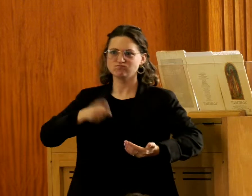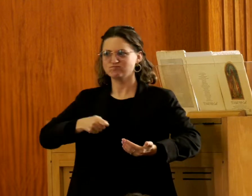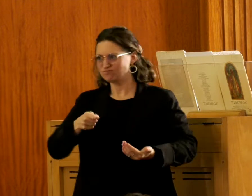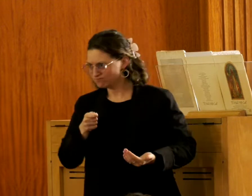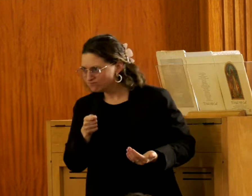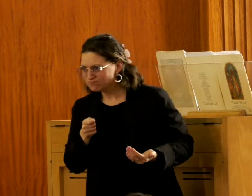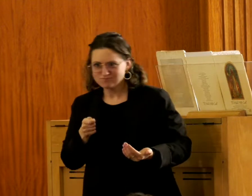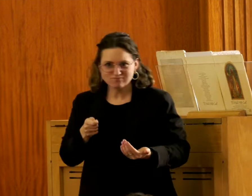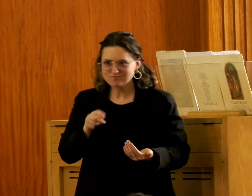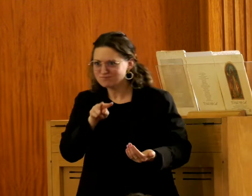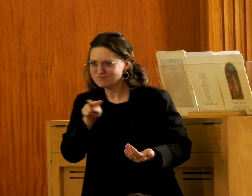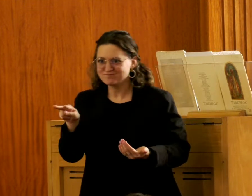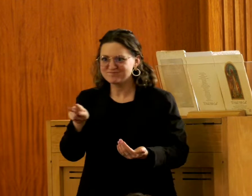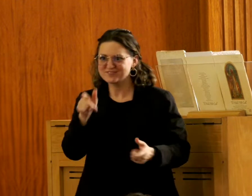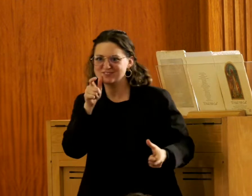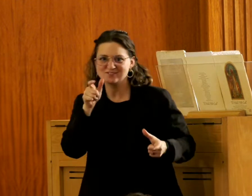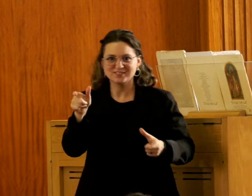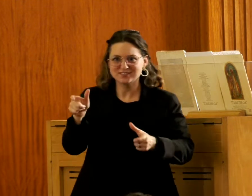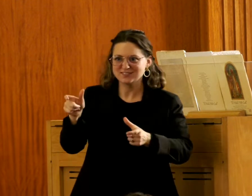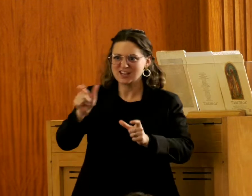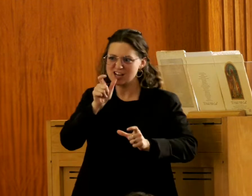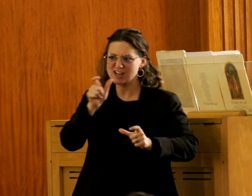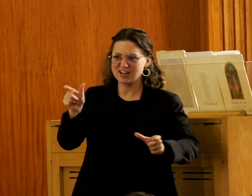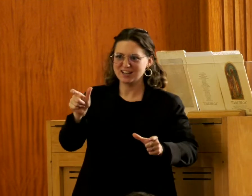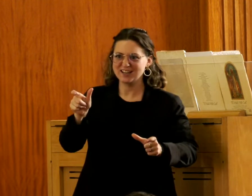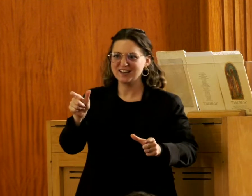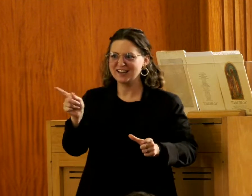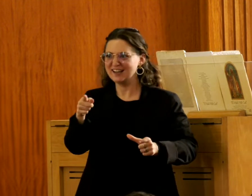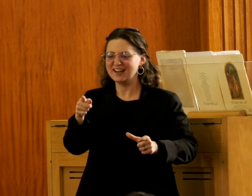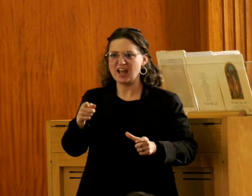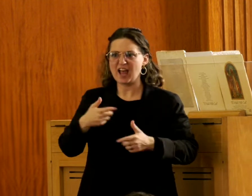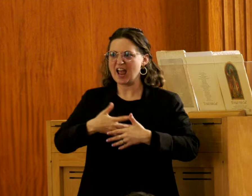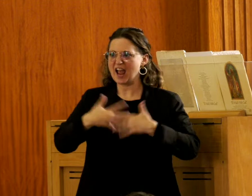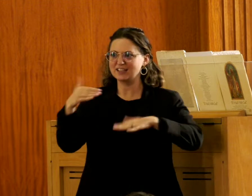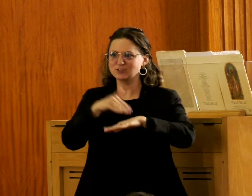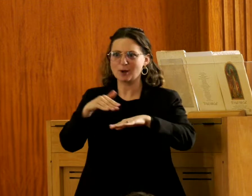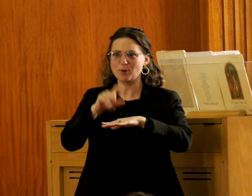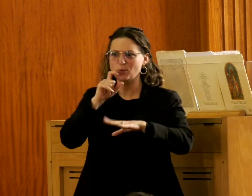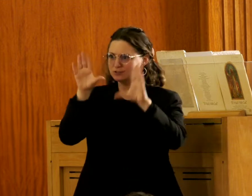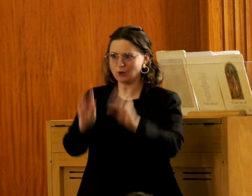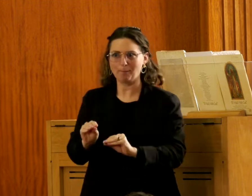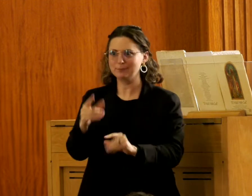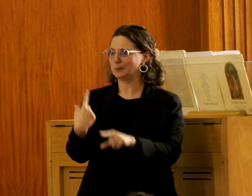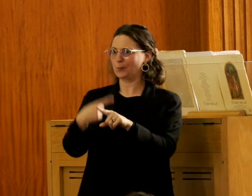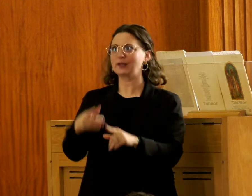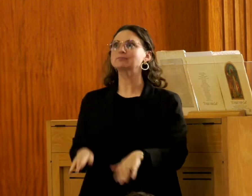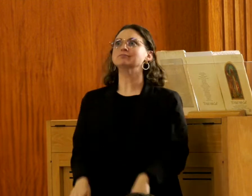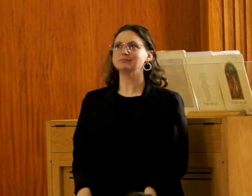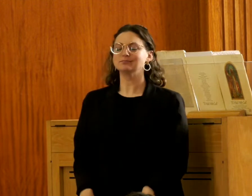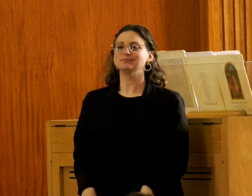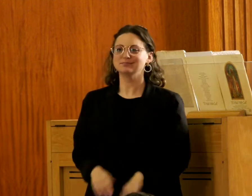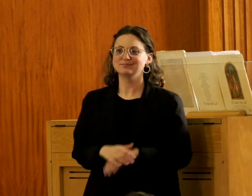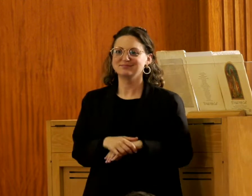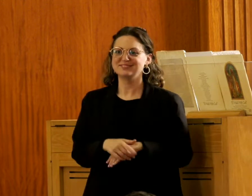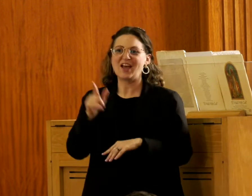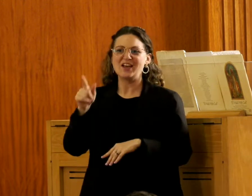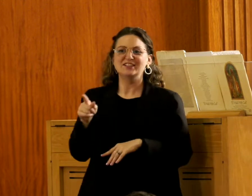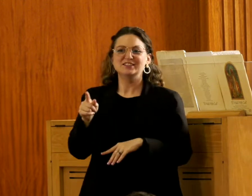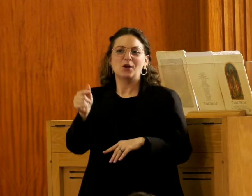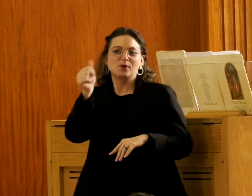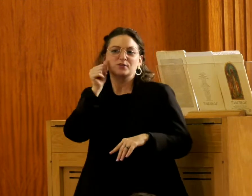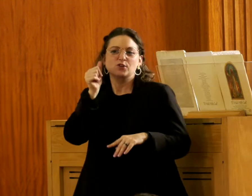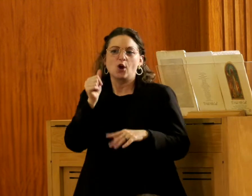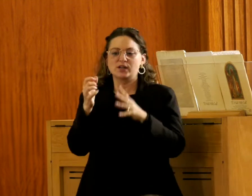her commanding voice would put a halt to any nonsense quick and smart. For many years she was affectionately known